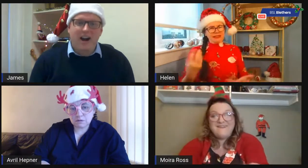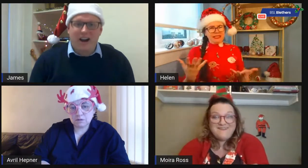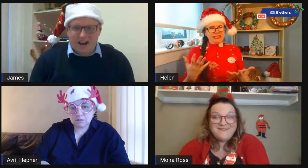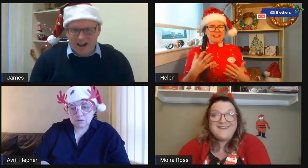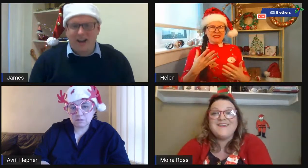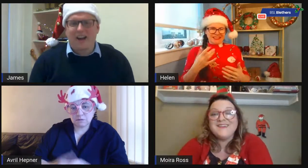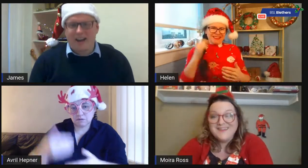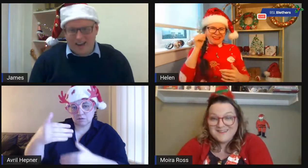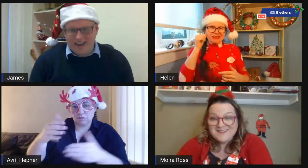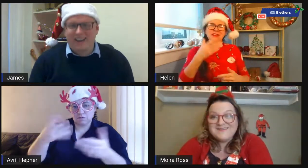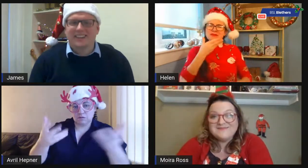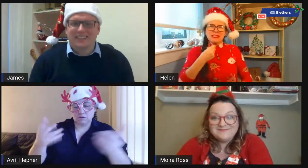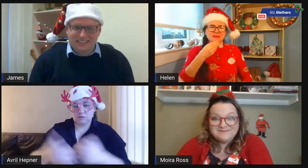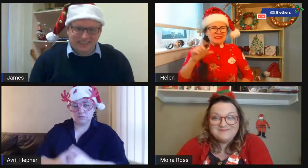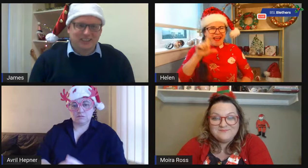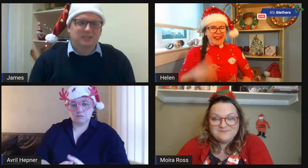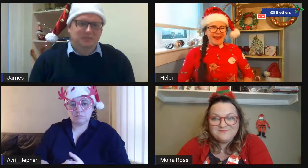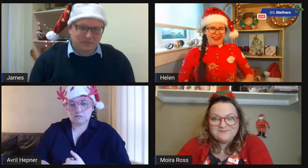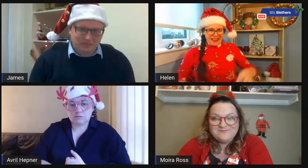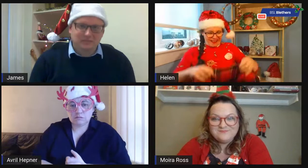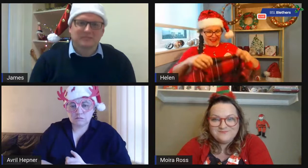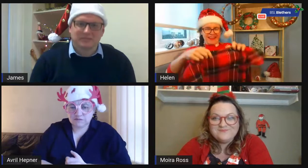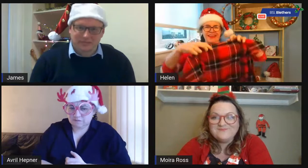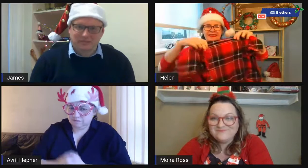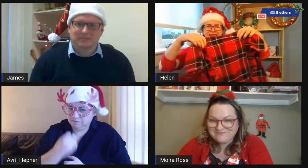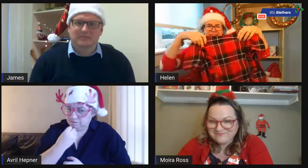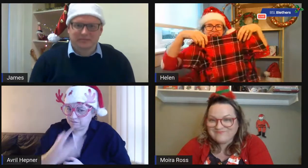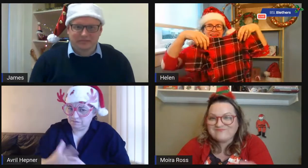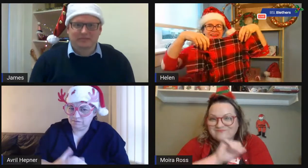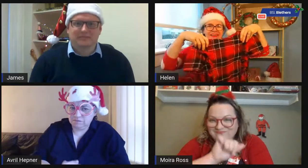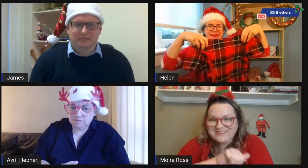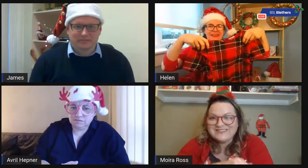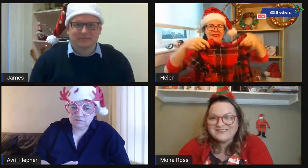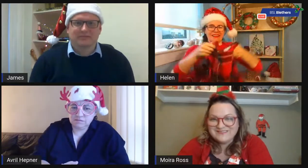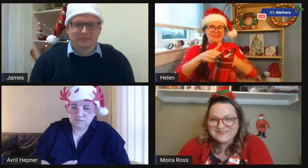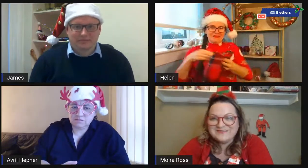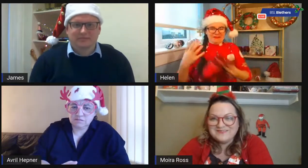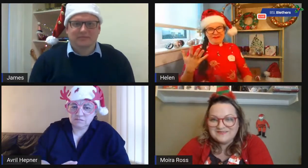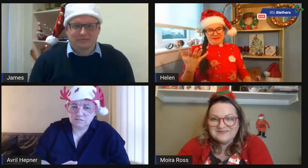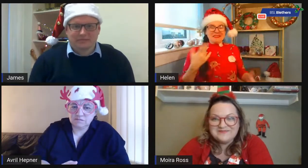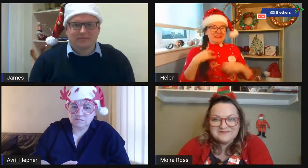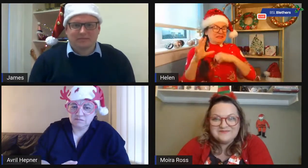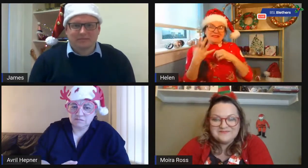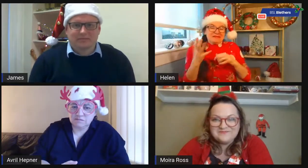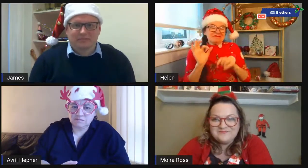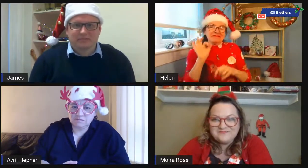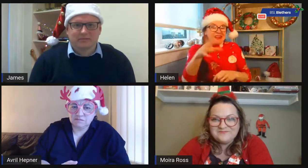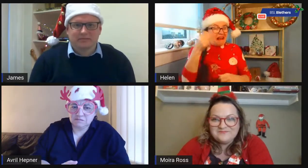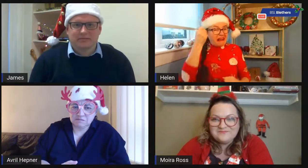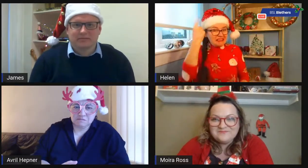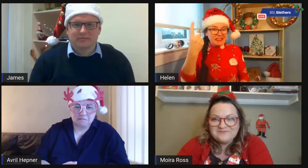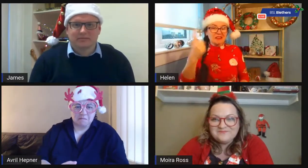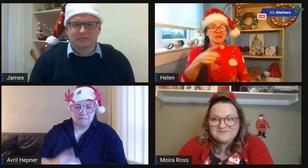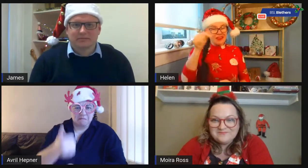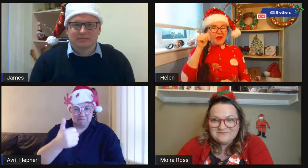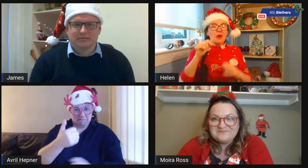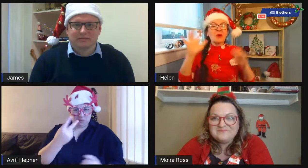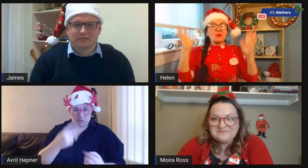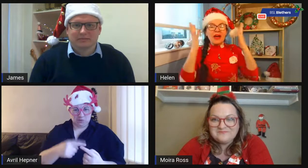well. And then just things that they can make it just more pretty, more colourful and things like that. So Great. you've got lots of these things